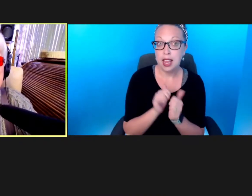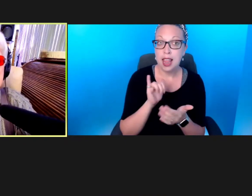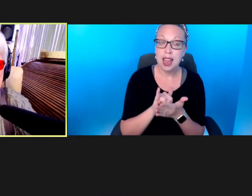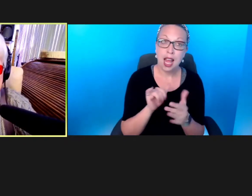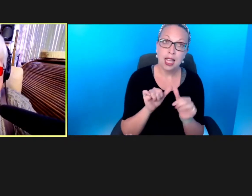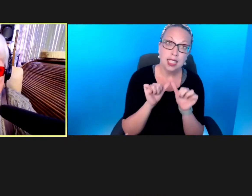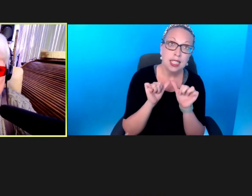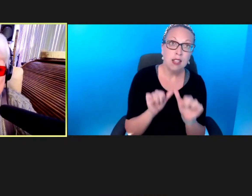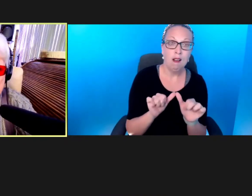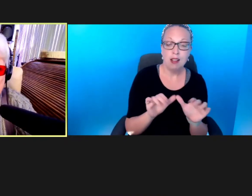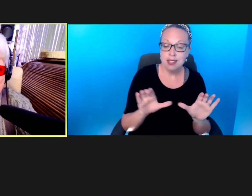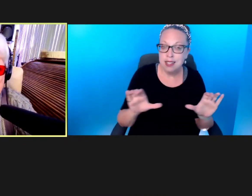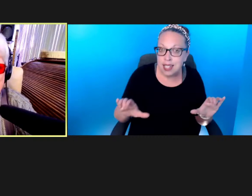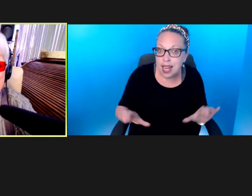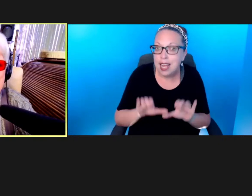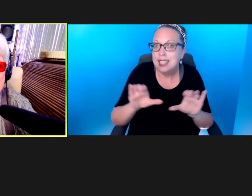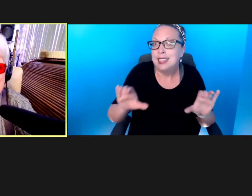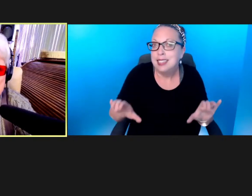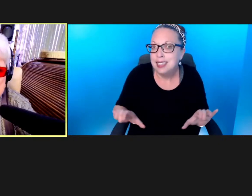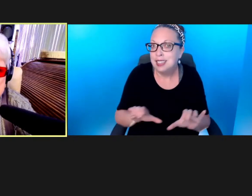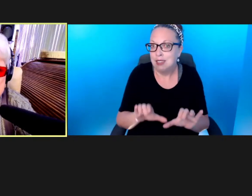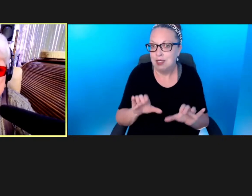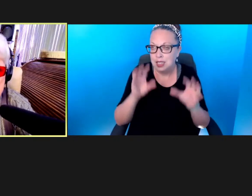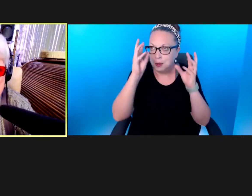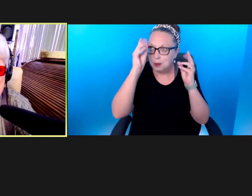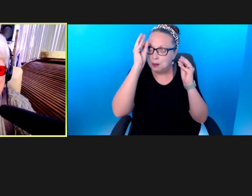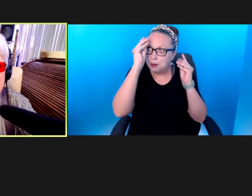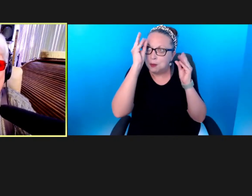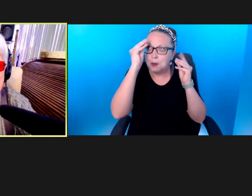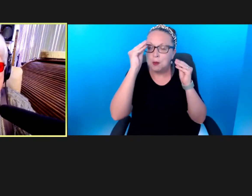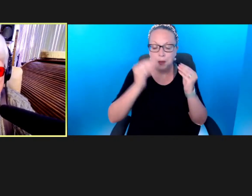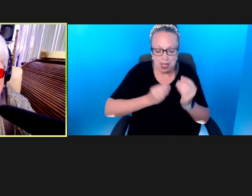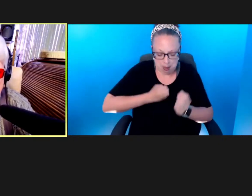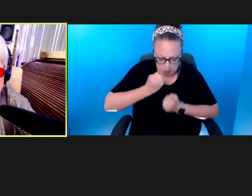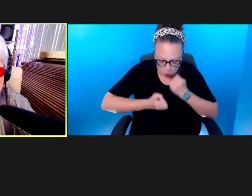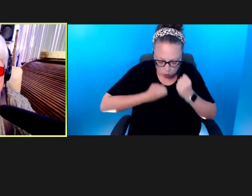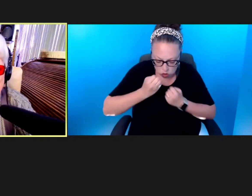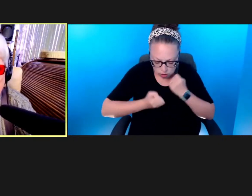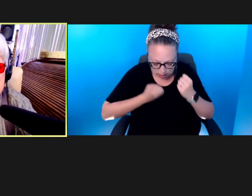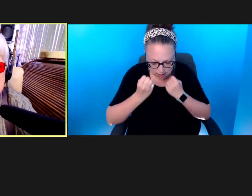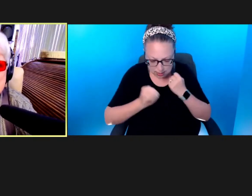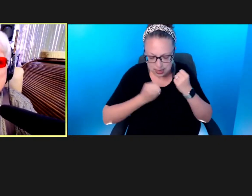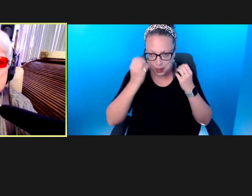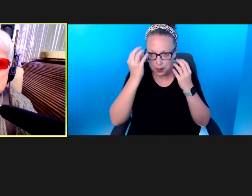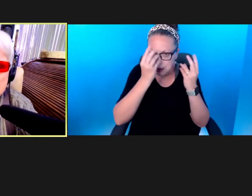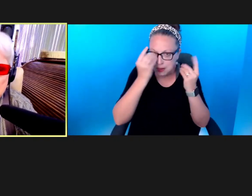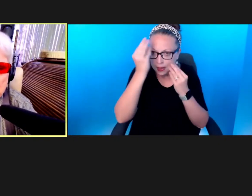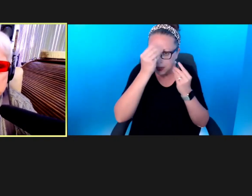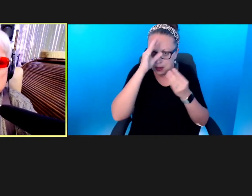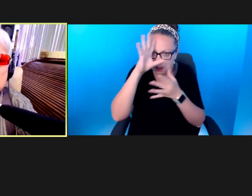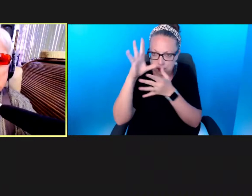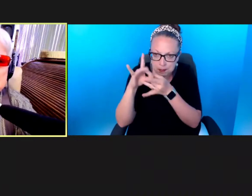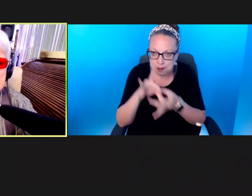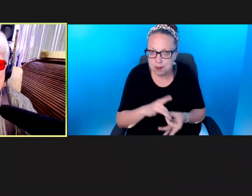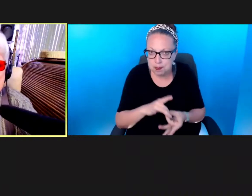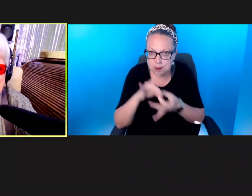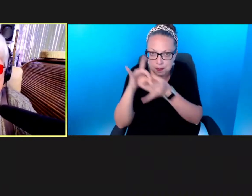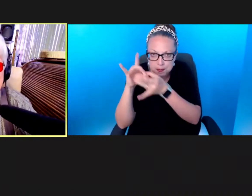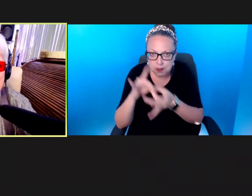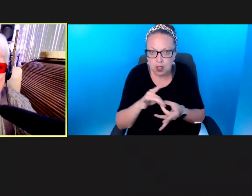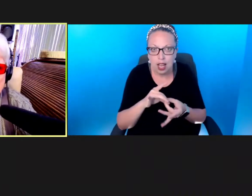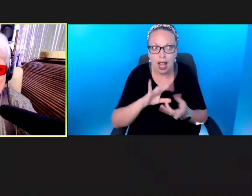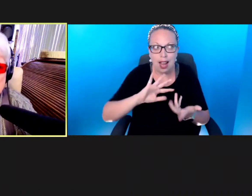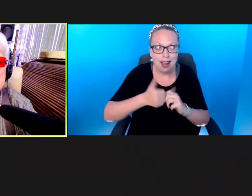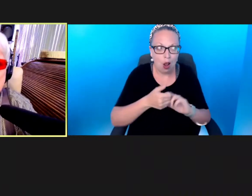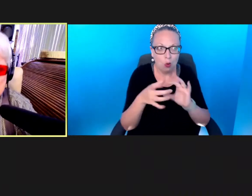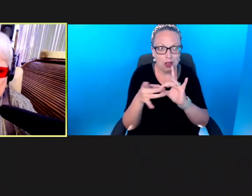constant activity of our emotions and our thinking as it relates to the way we relate to other